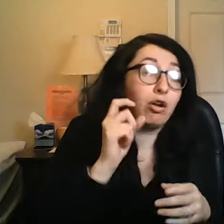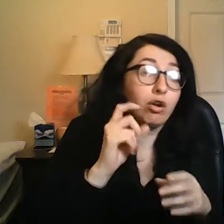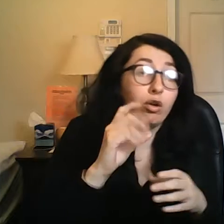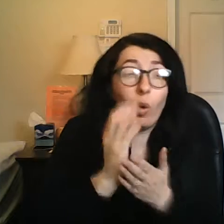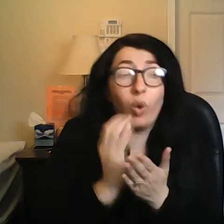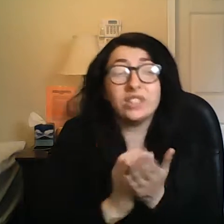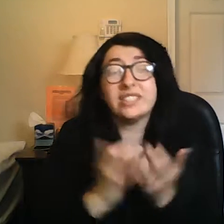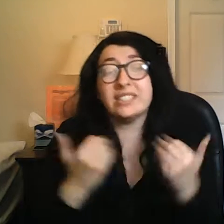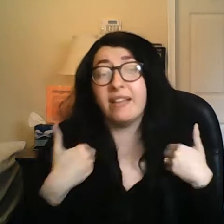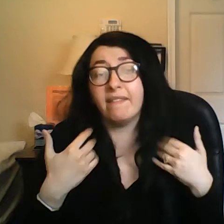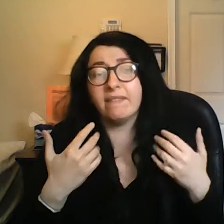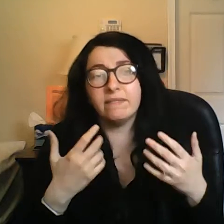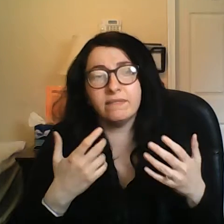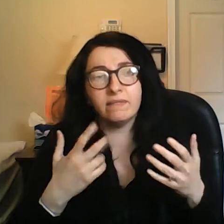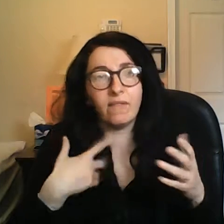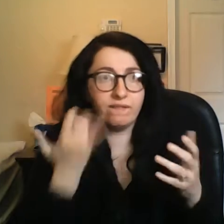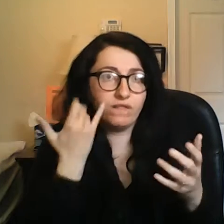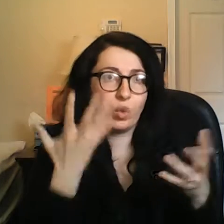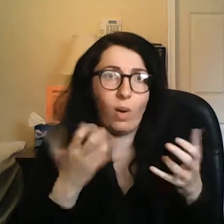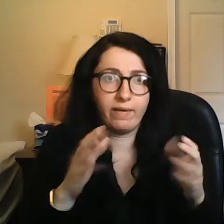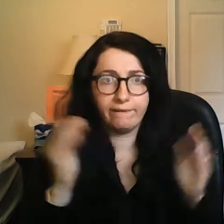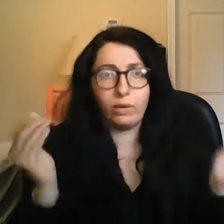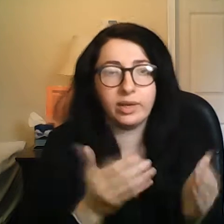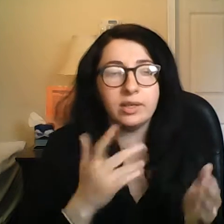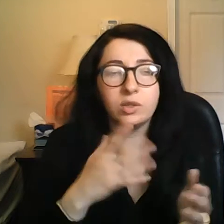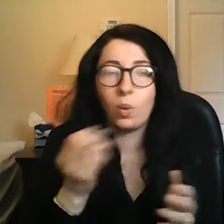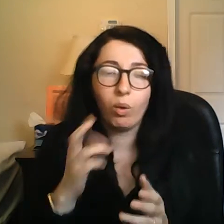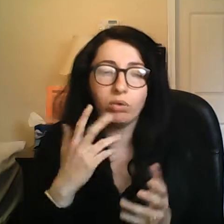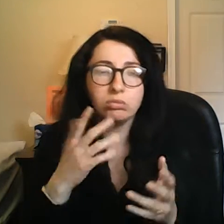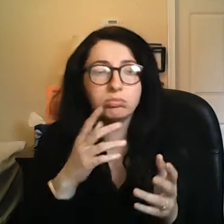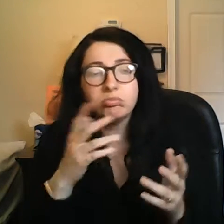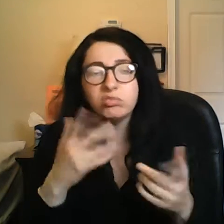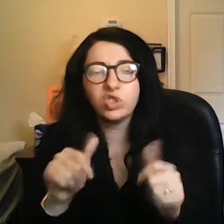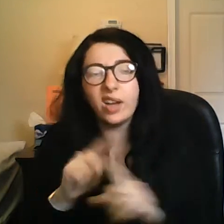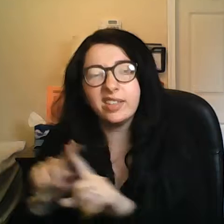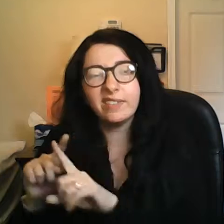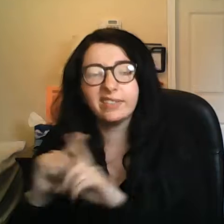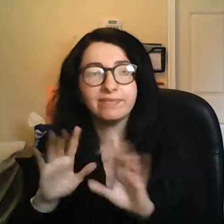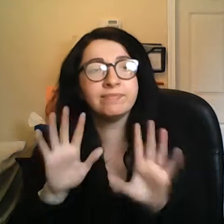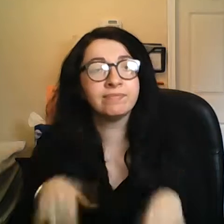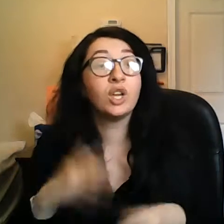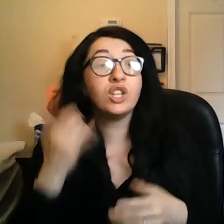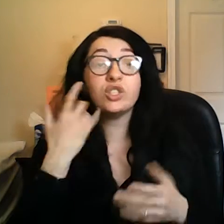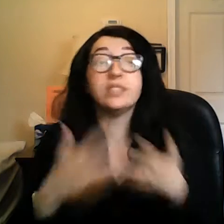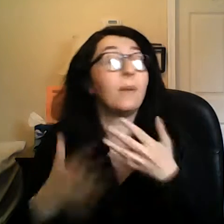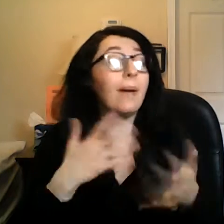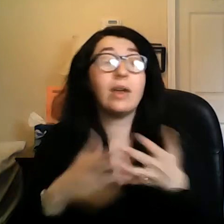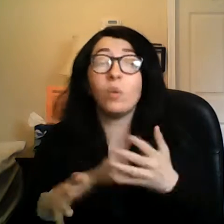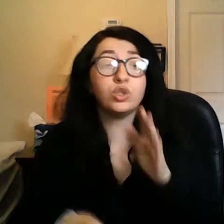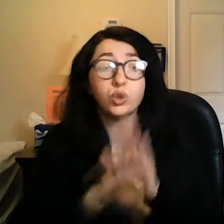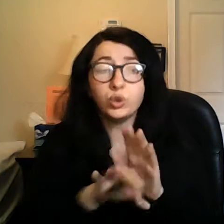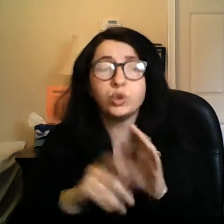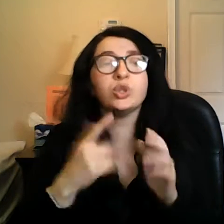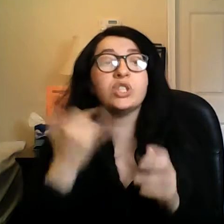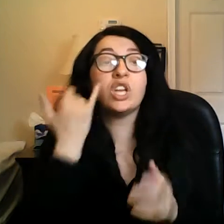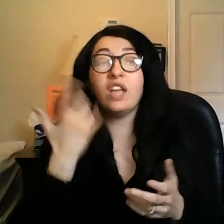So no matter what you choose, I think if you're just starting out and you don't have the fundamentals yet, taking a class in